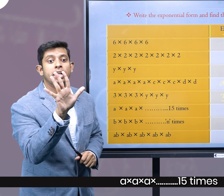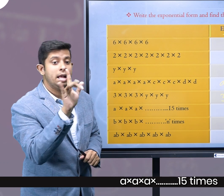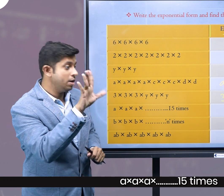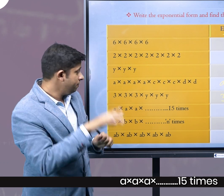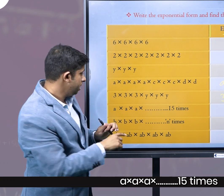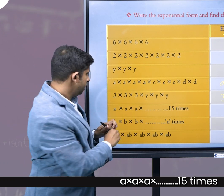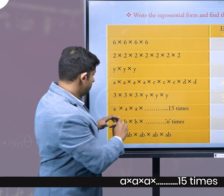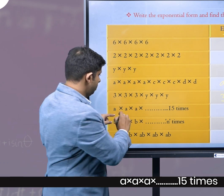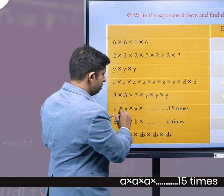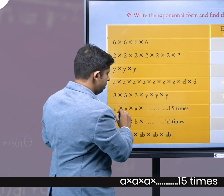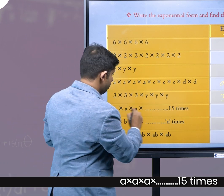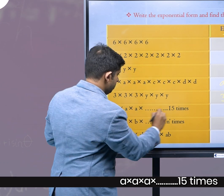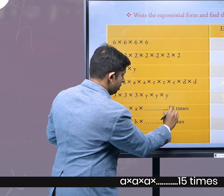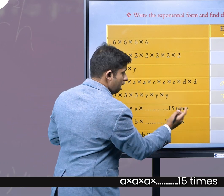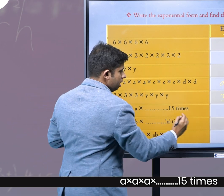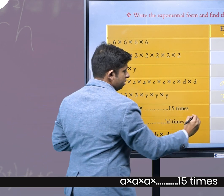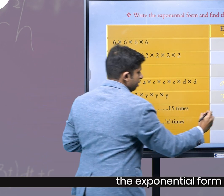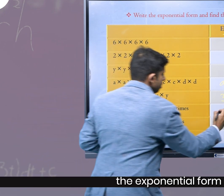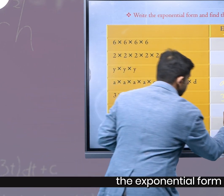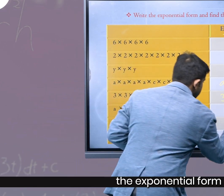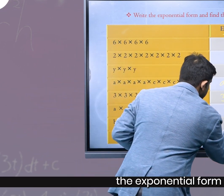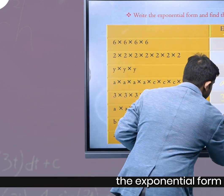into 15 times the exponential form